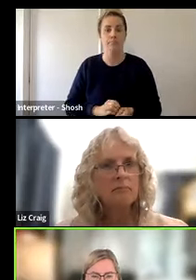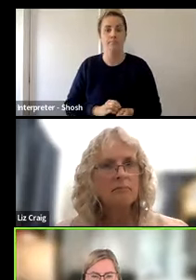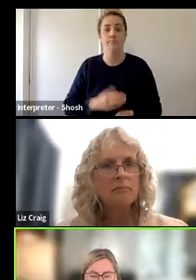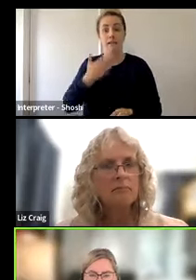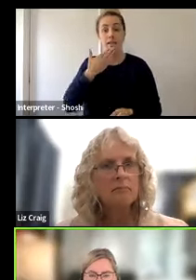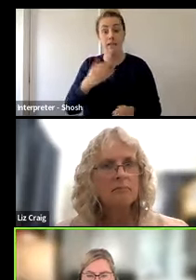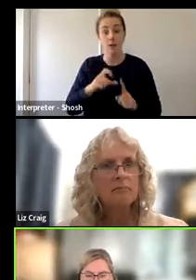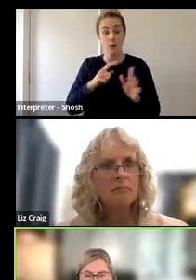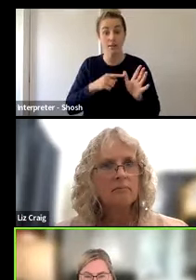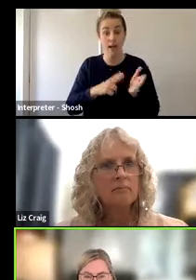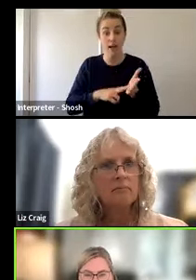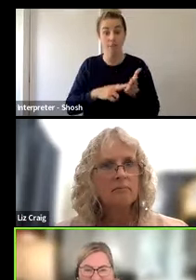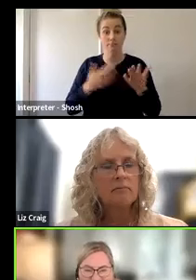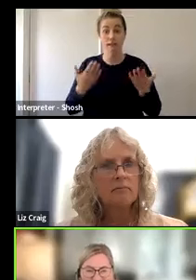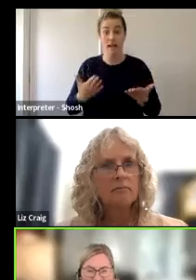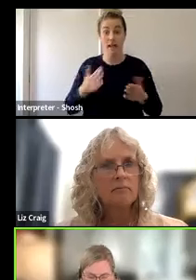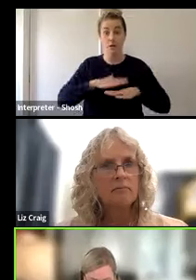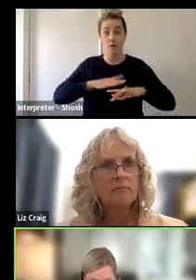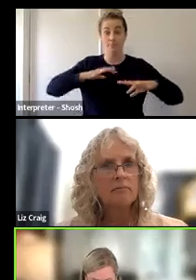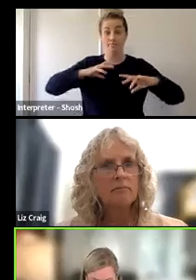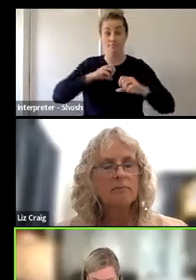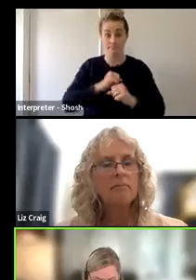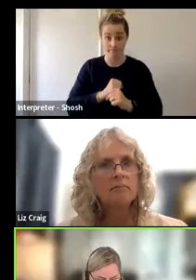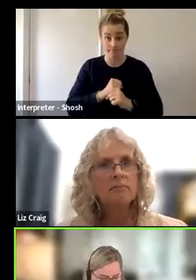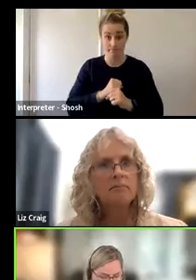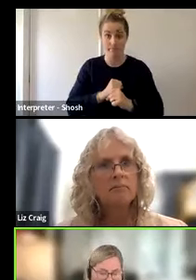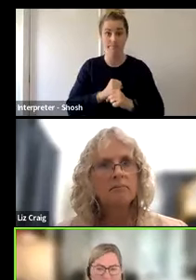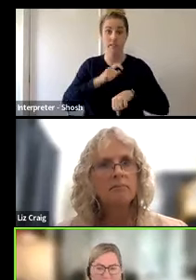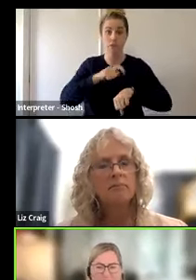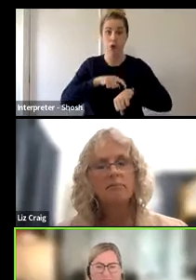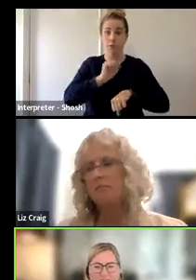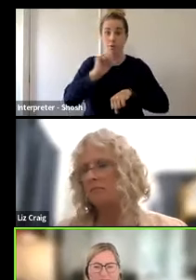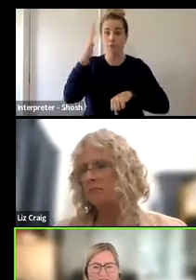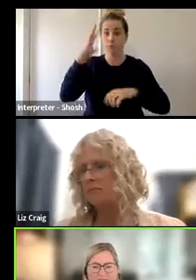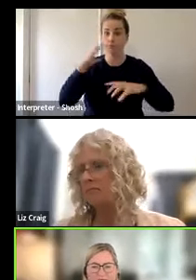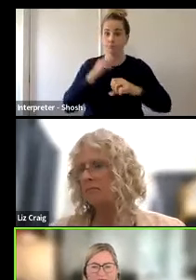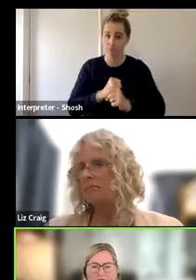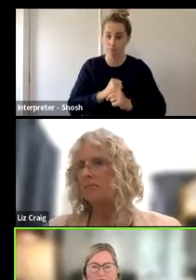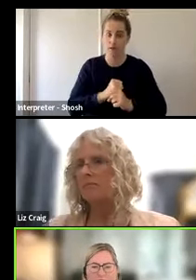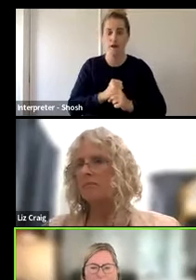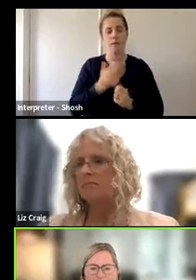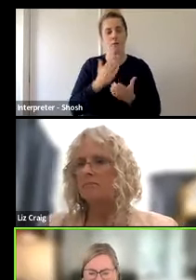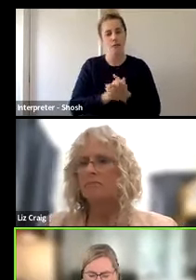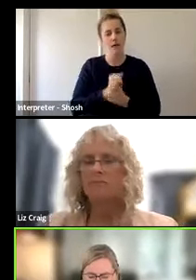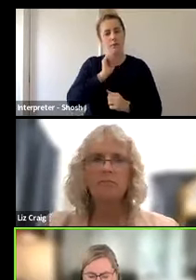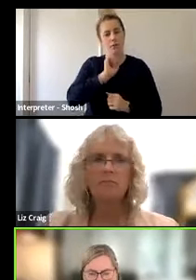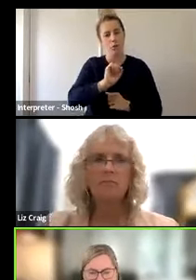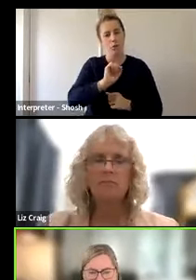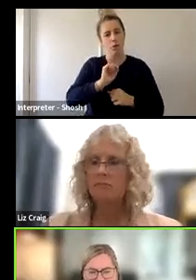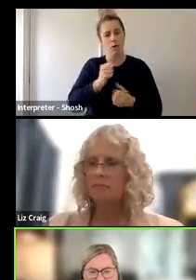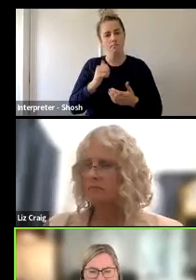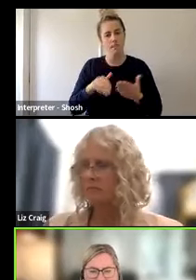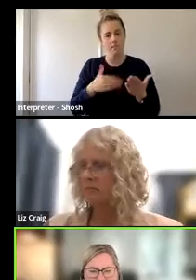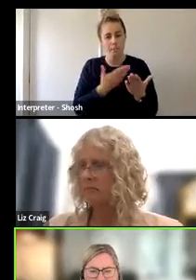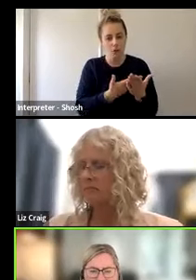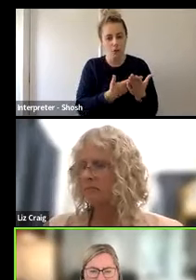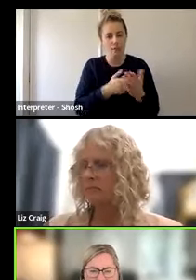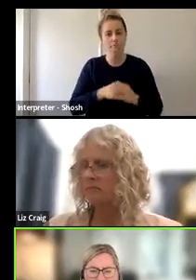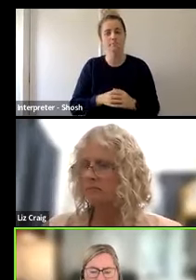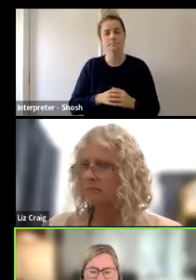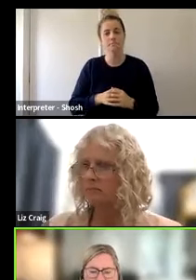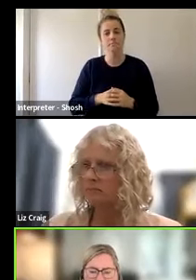Thanks, Dan. We have come to the end of time, but I really appreciate your submission, and